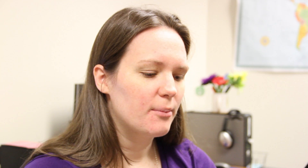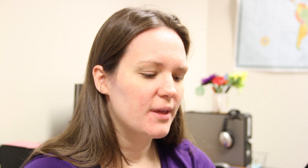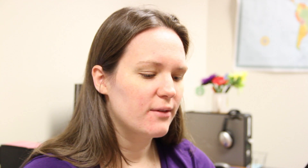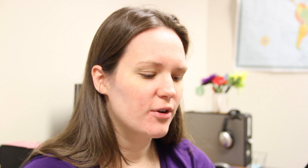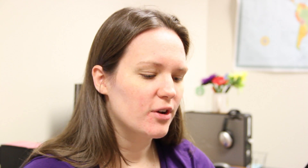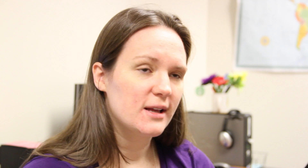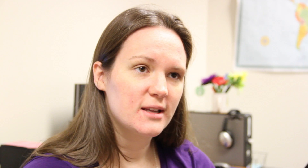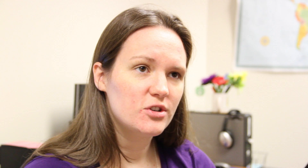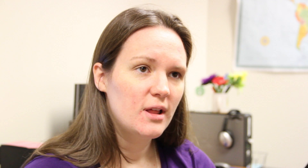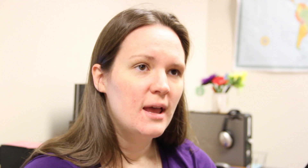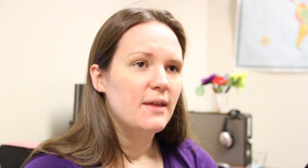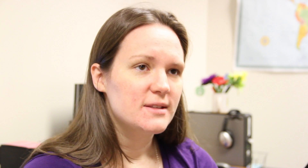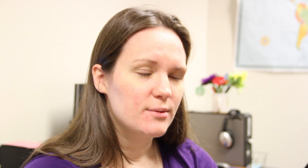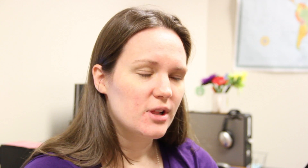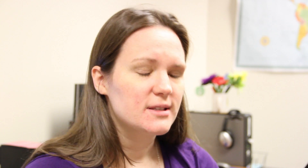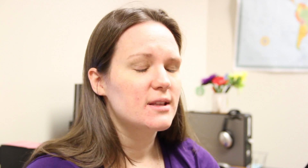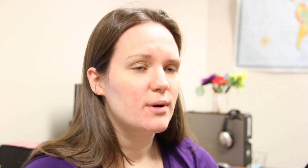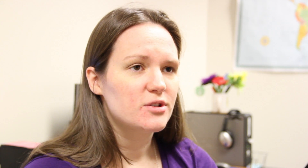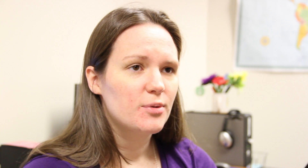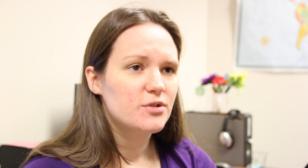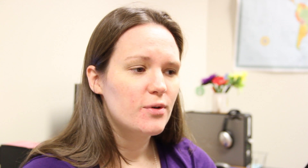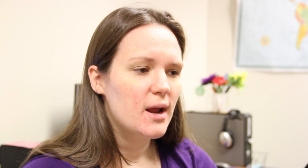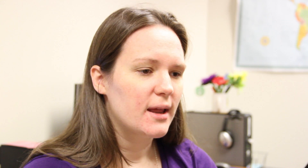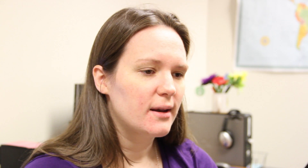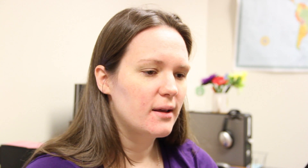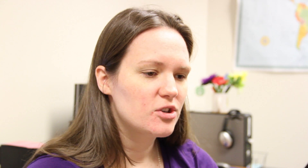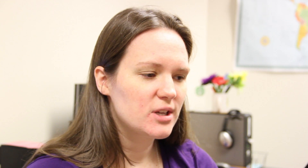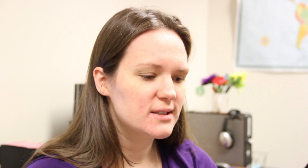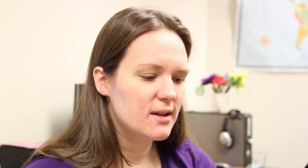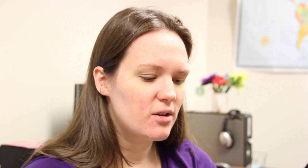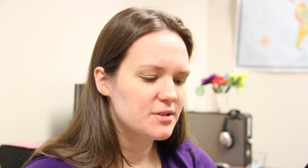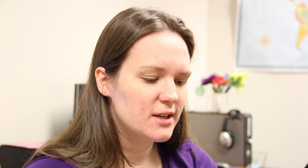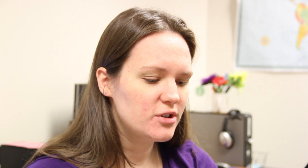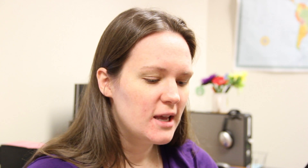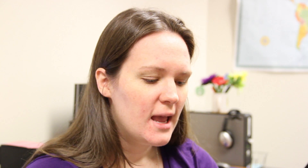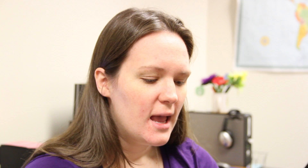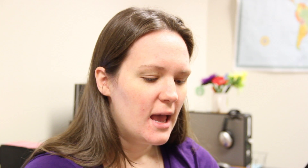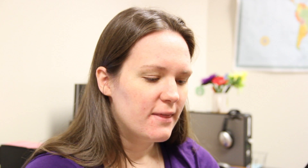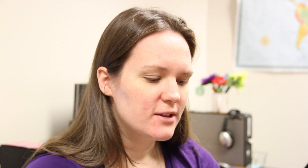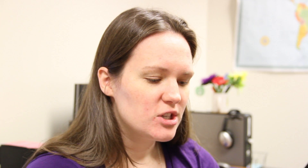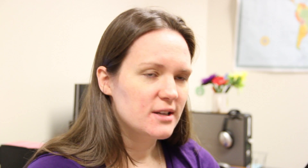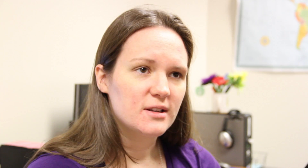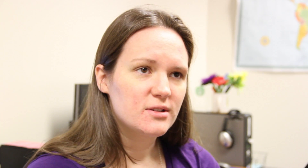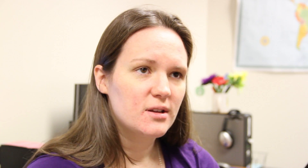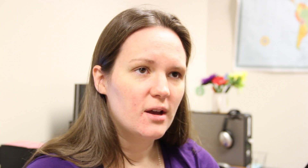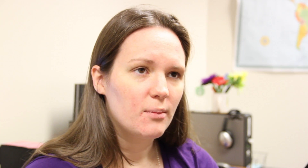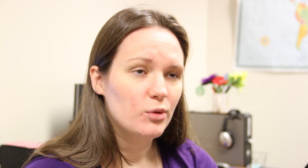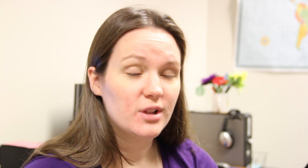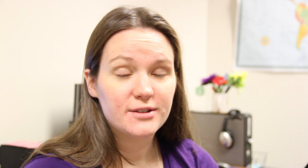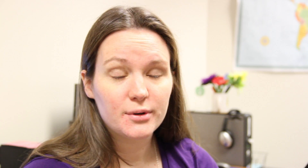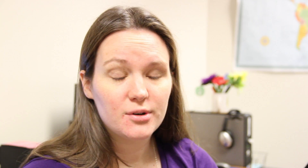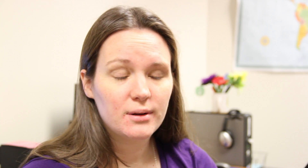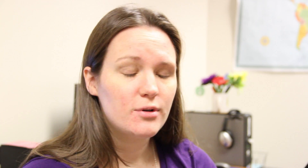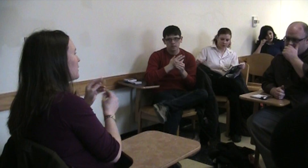and they give her their class schedule. They say which classes they want interpreters for, and she gets that all scheduled. And then she tells us